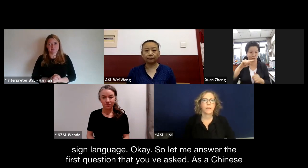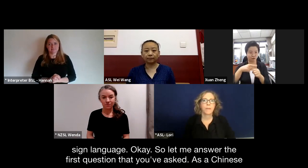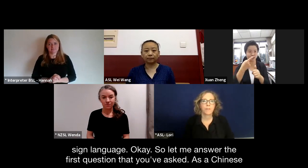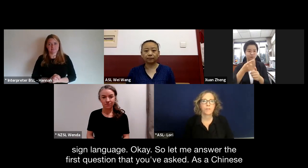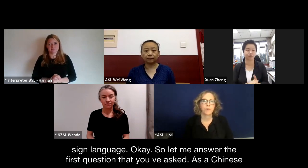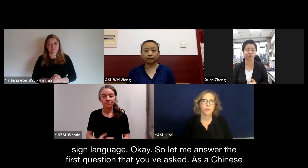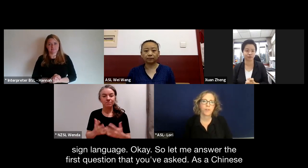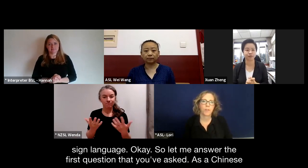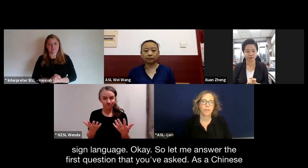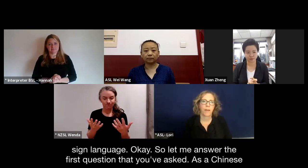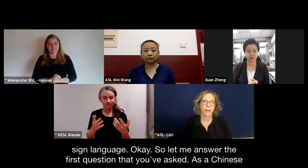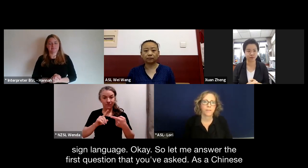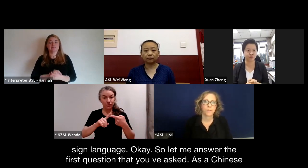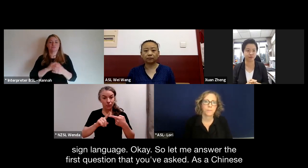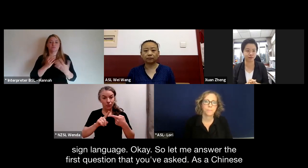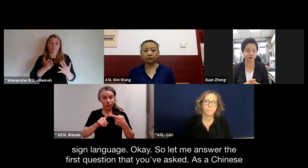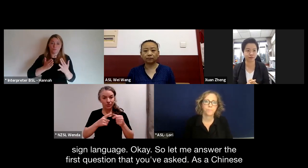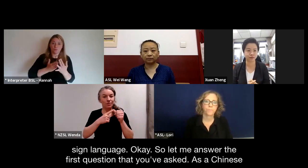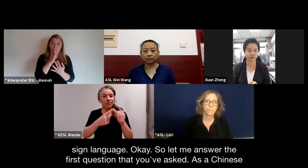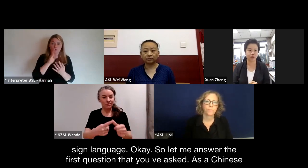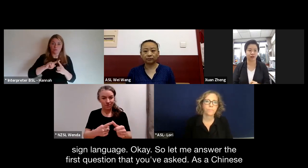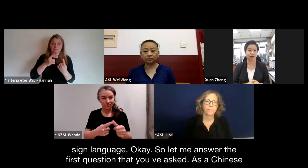Okay, so let me answer the first question that you've asked.